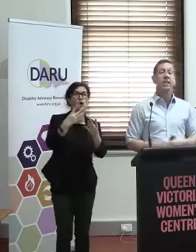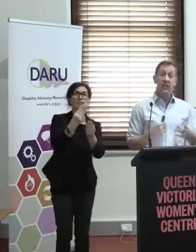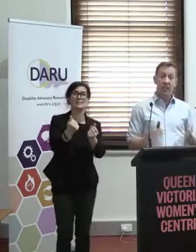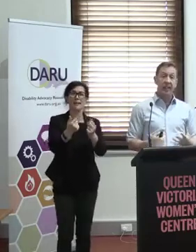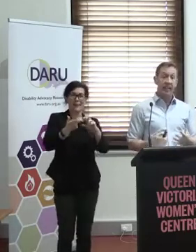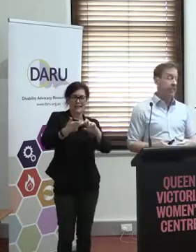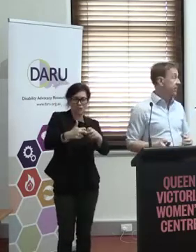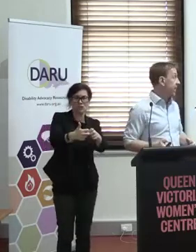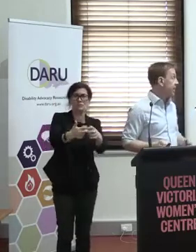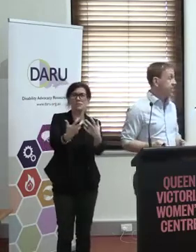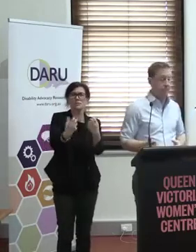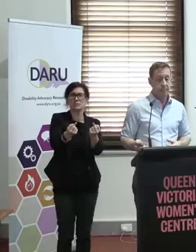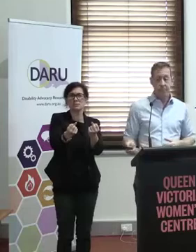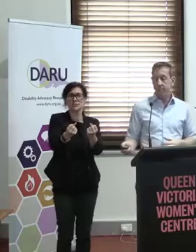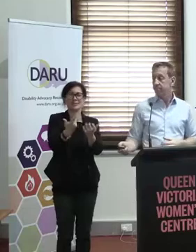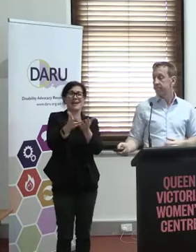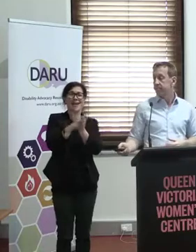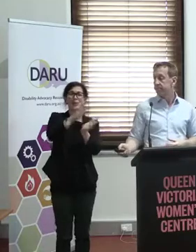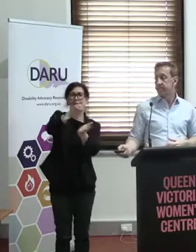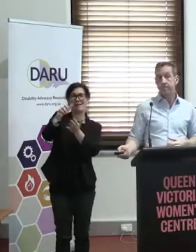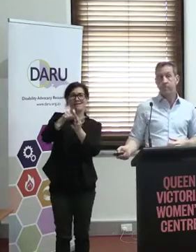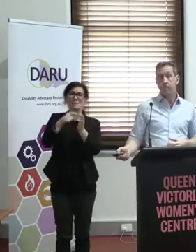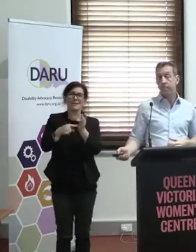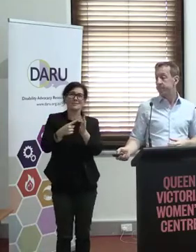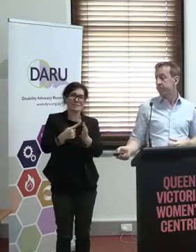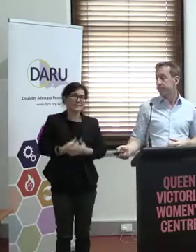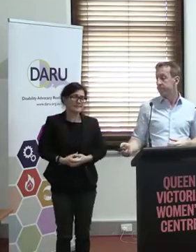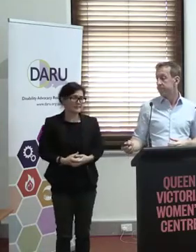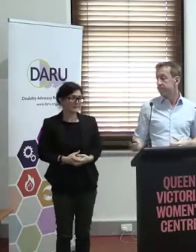discovered in collating this data.